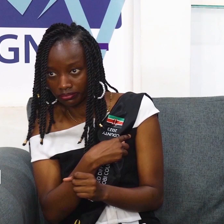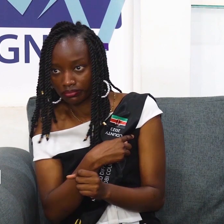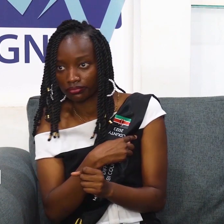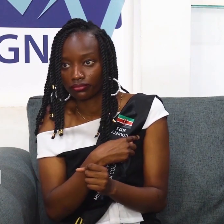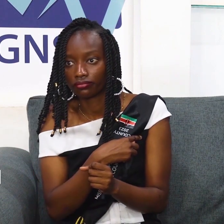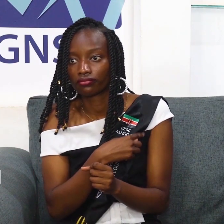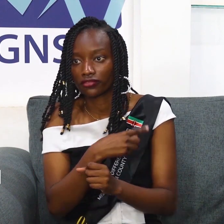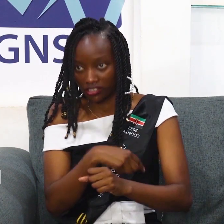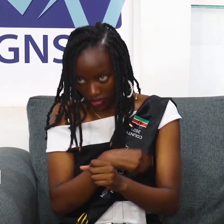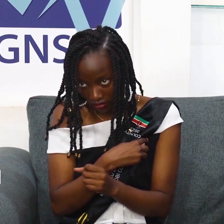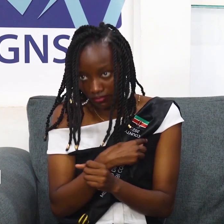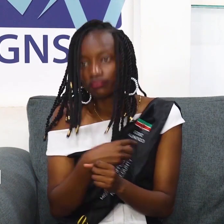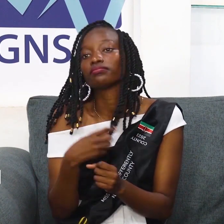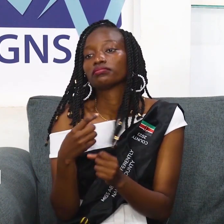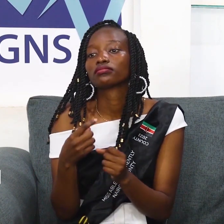we can also report the issues to the chief